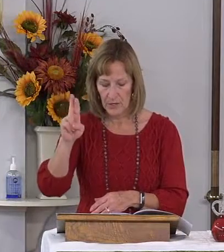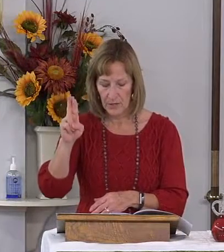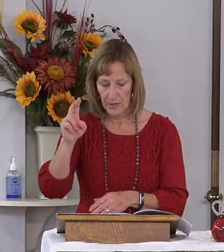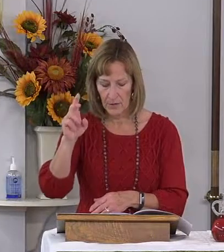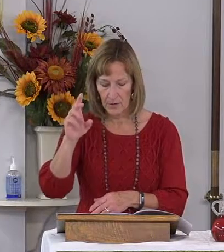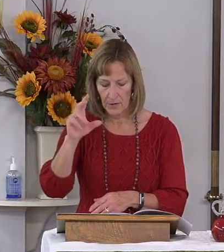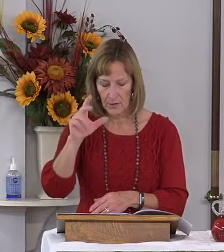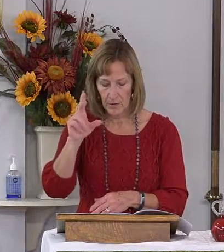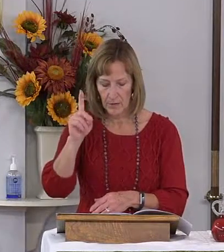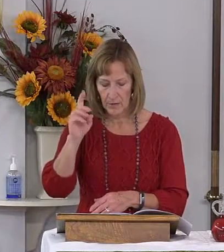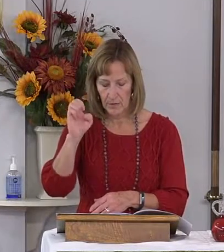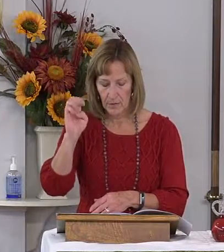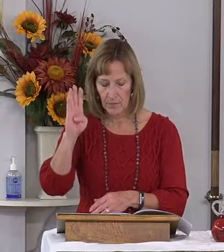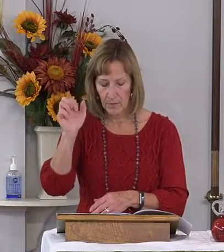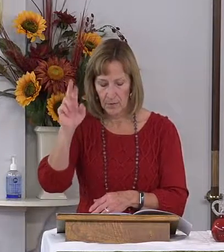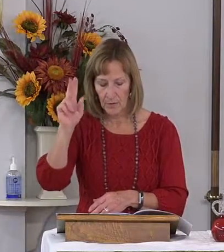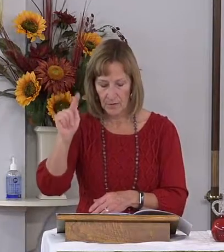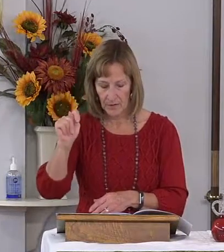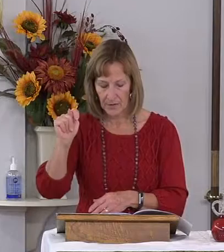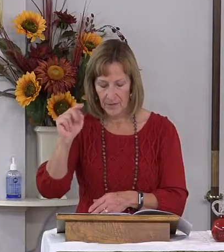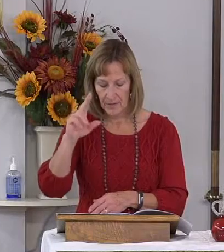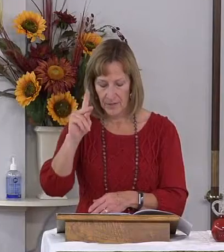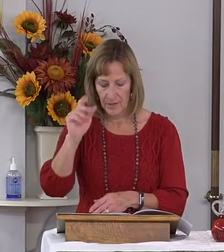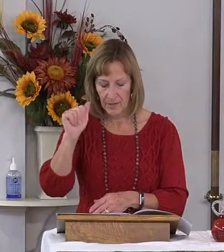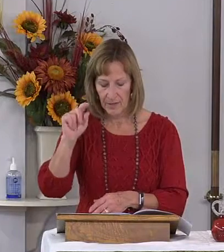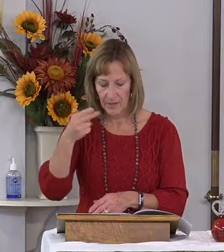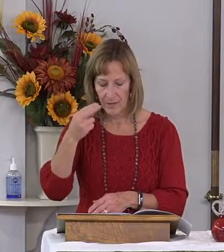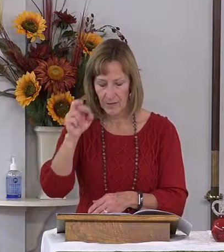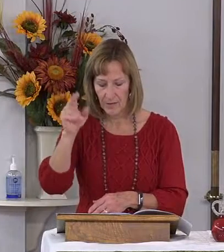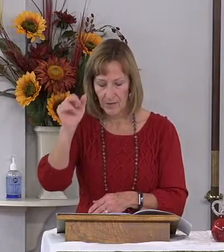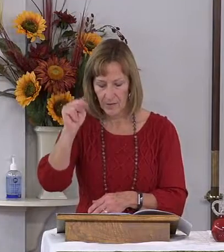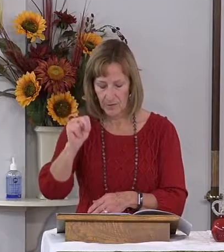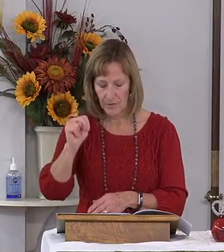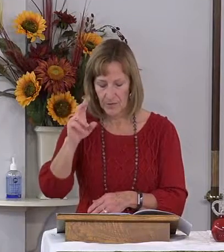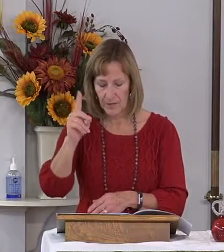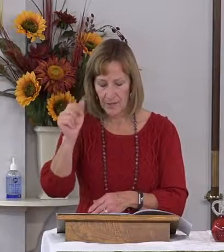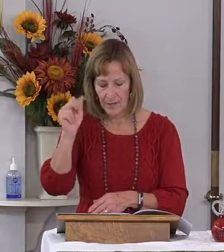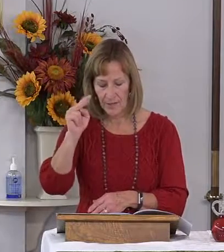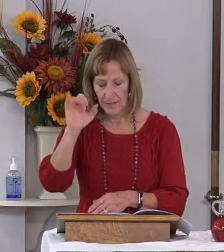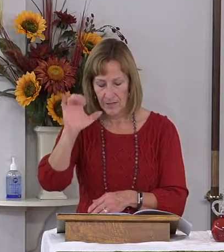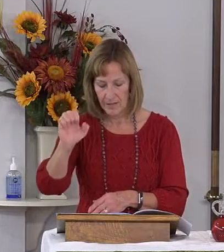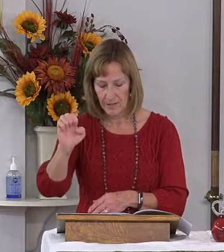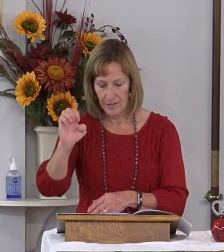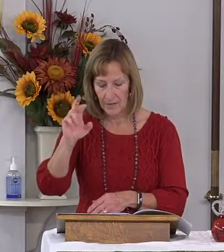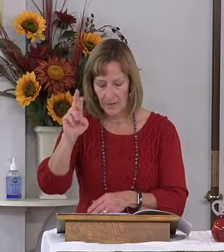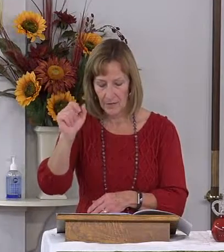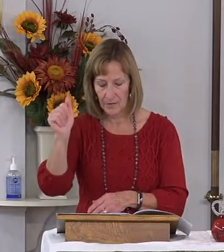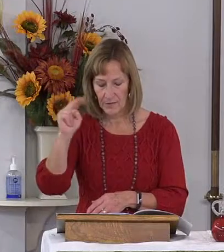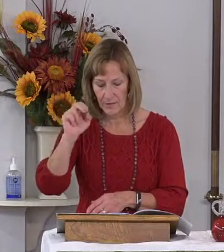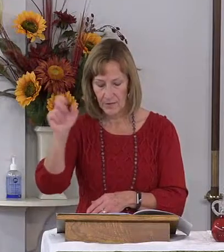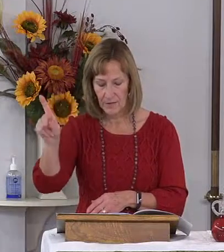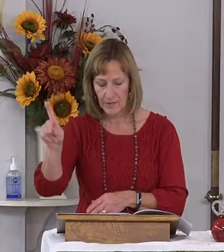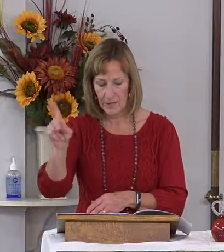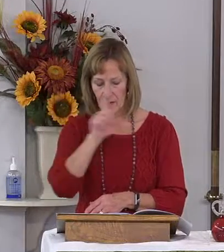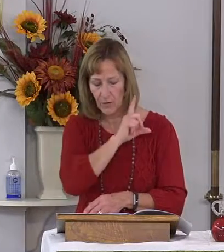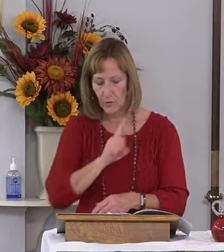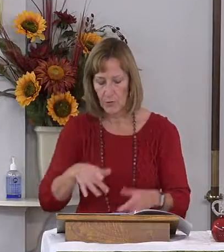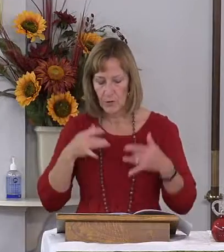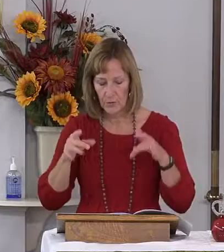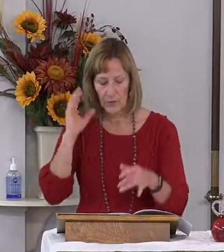and Daniel, Lorraine, and Ronald. Lord, in your mercy. Hear our